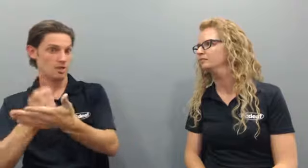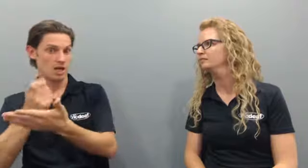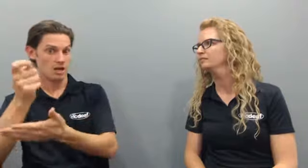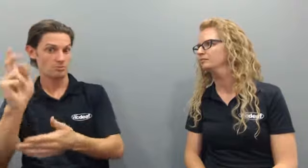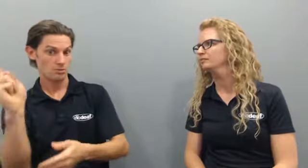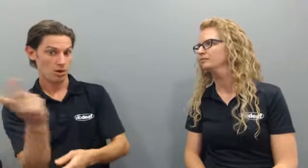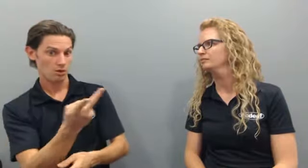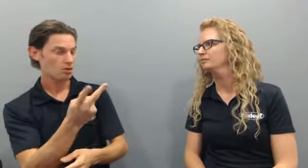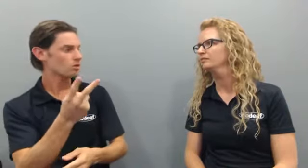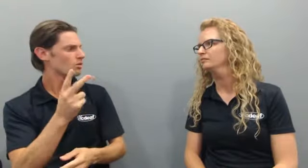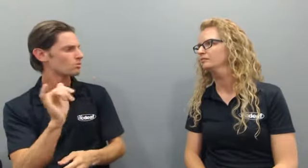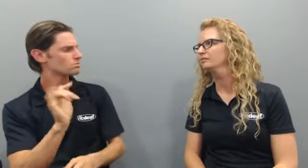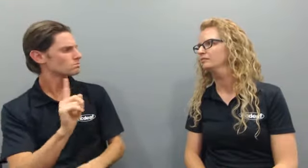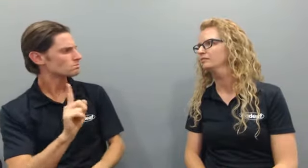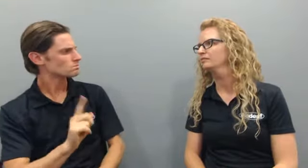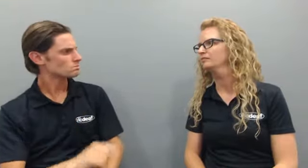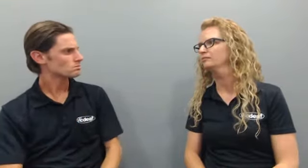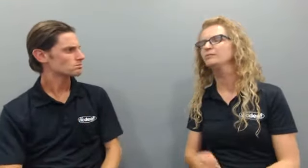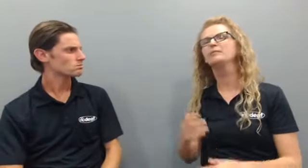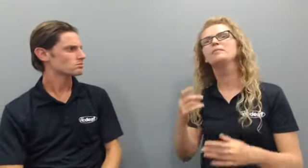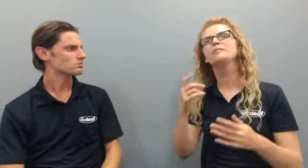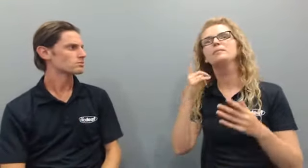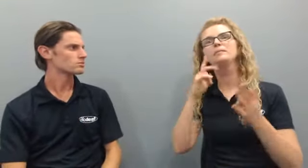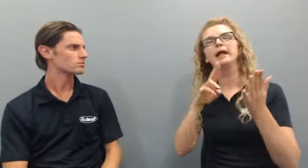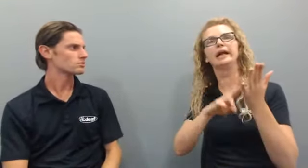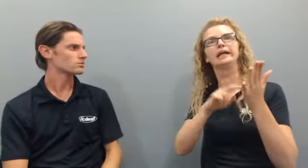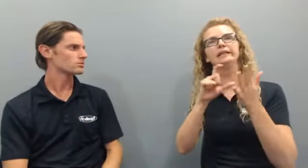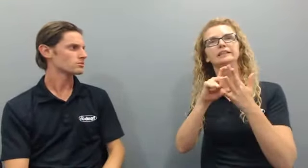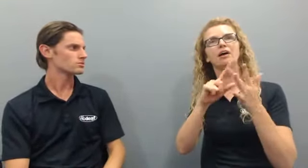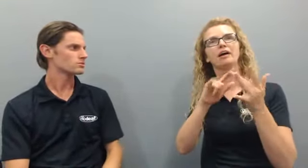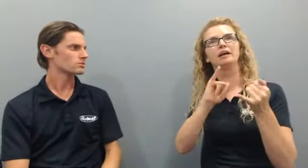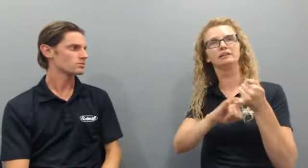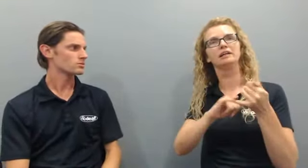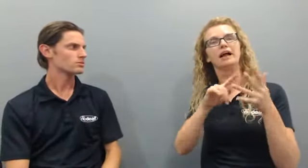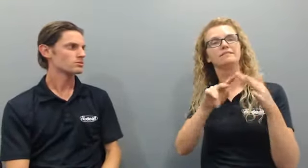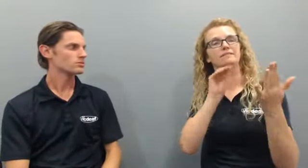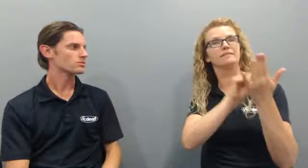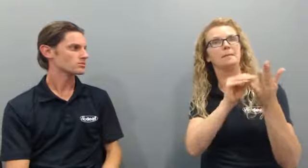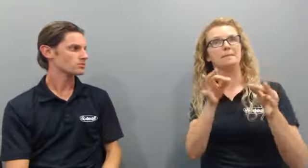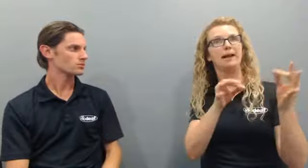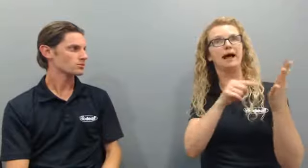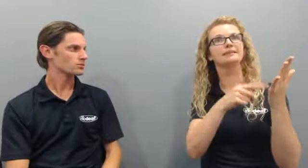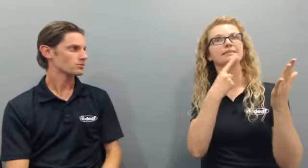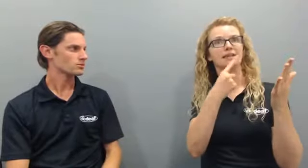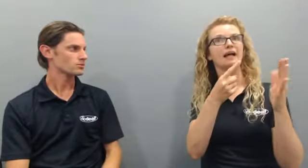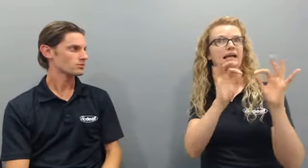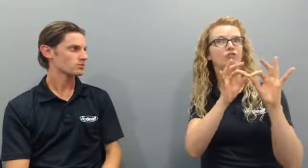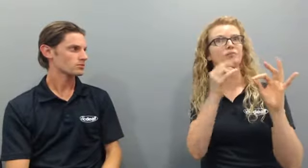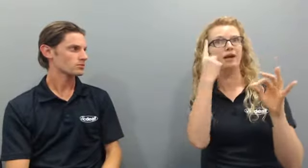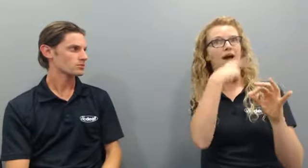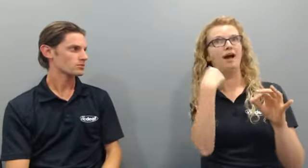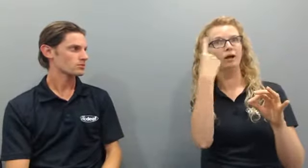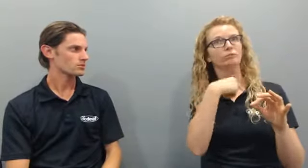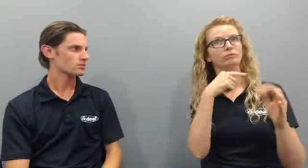also pay for the counselling session? How does that work, Paula? The NDIS, if it's in your plan that said you